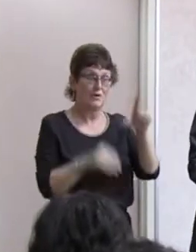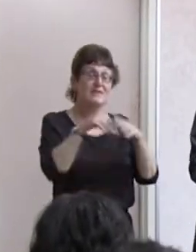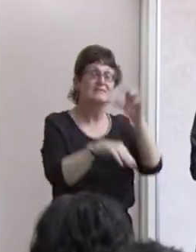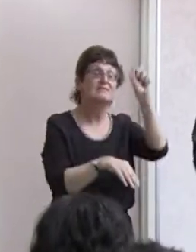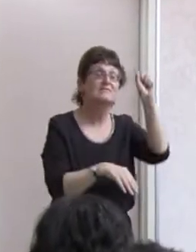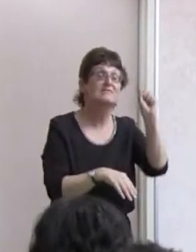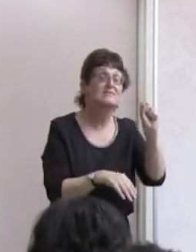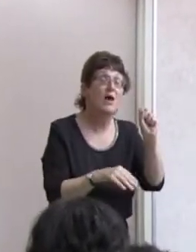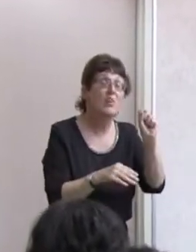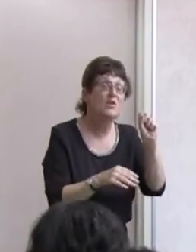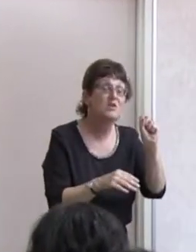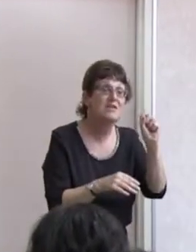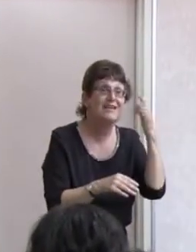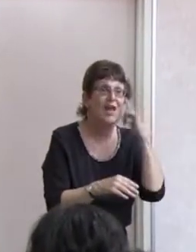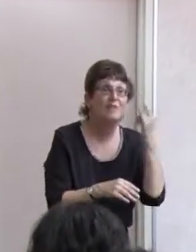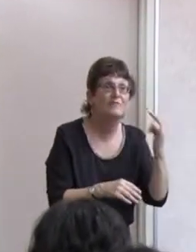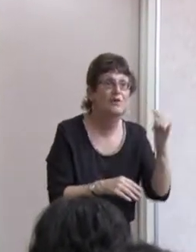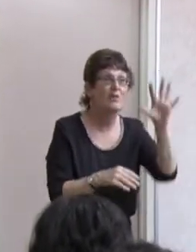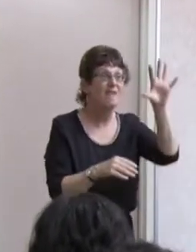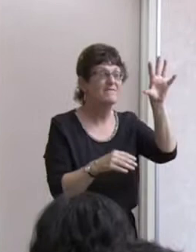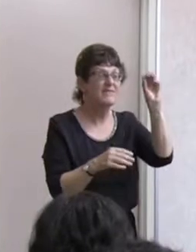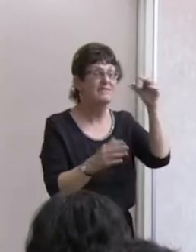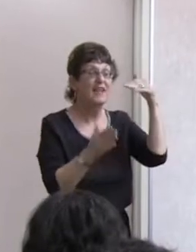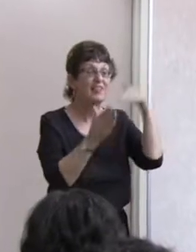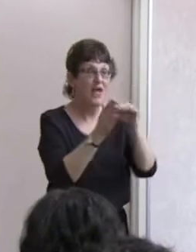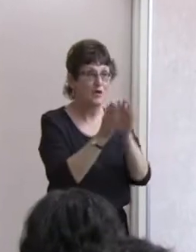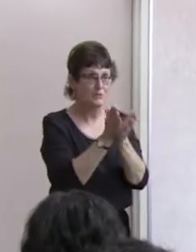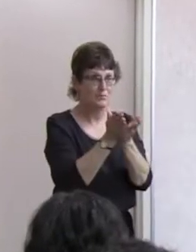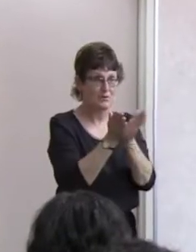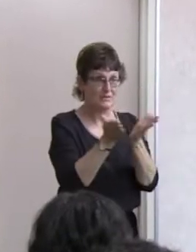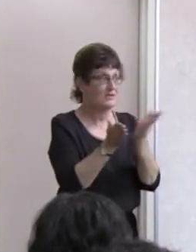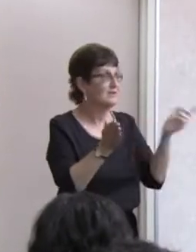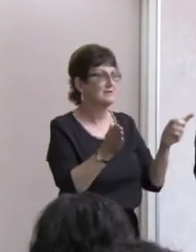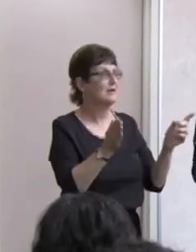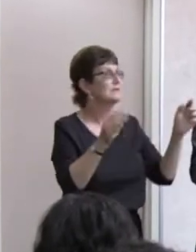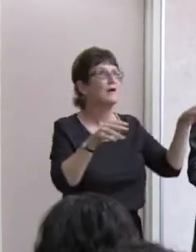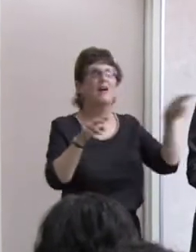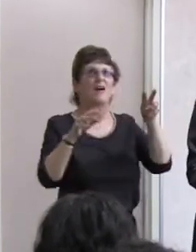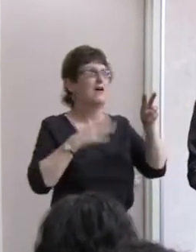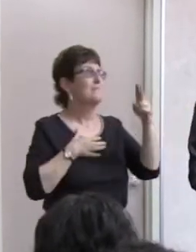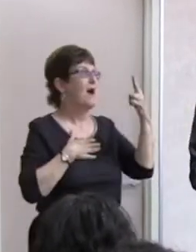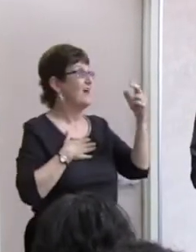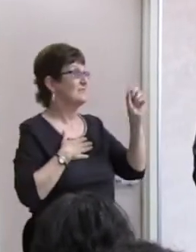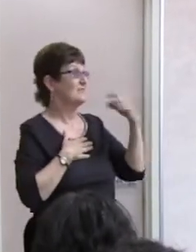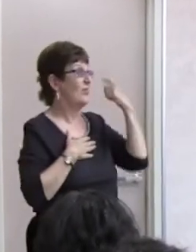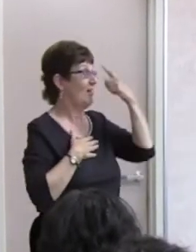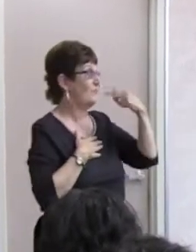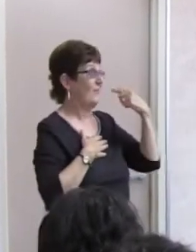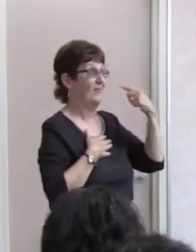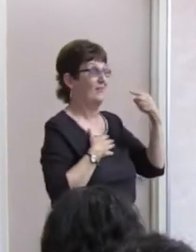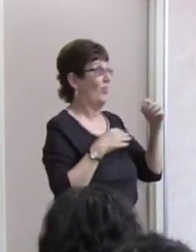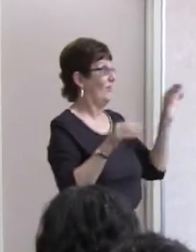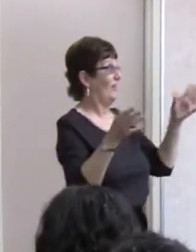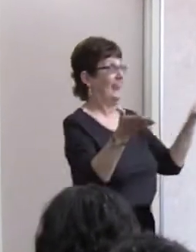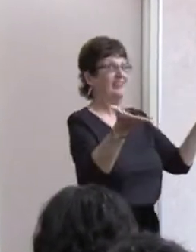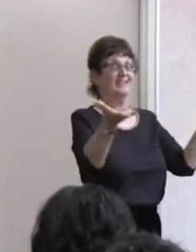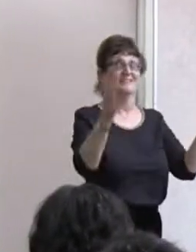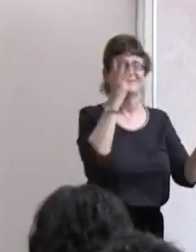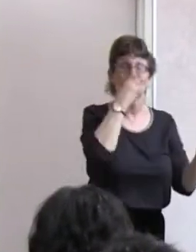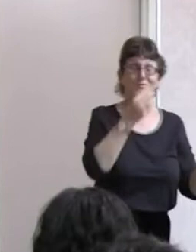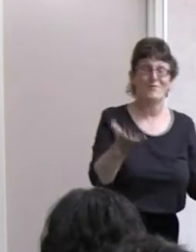which just with 50,000 volumes, which is amazing. Because I told her I do not remember my high school library back, a few years